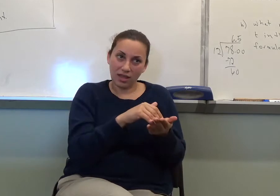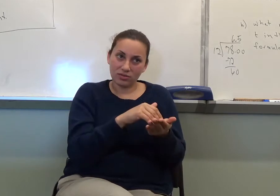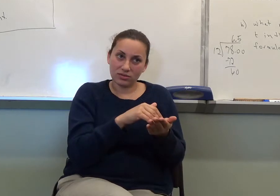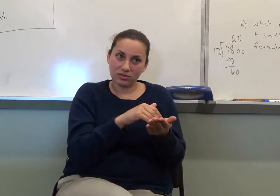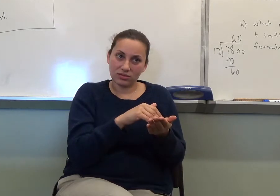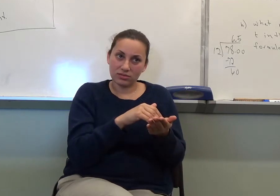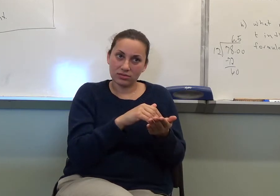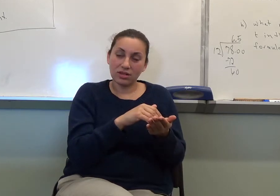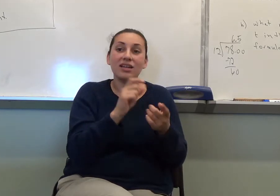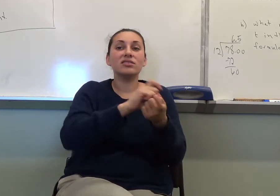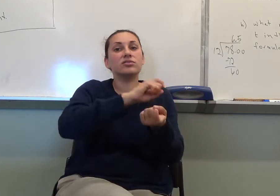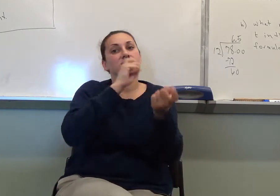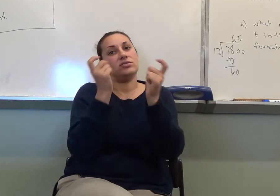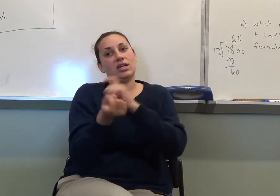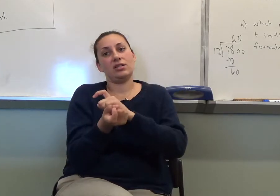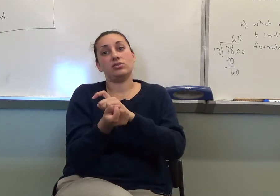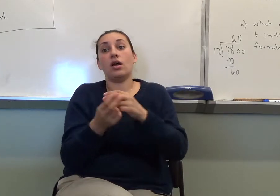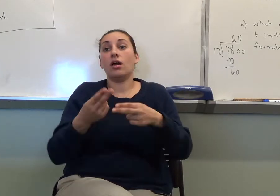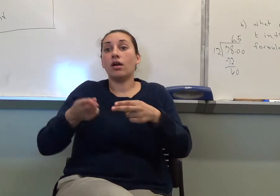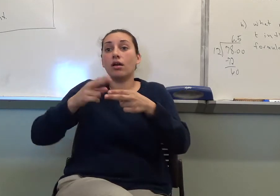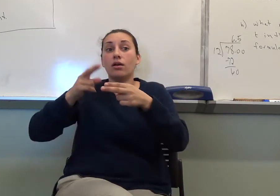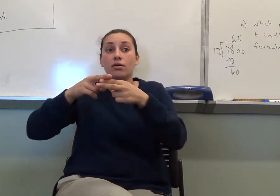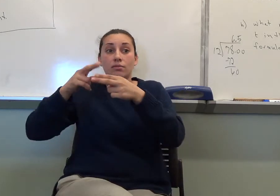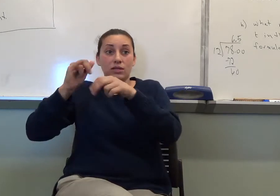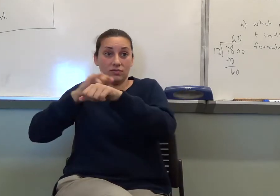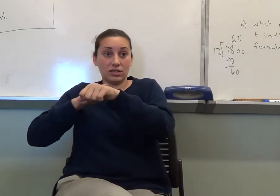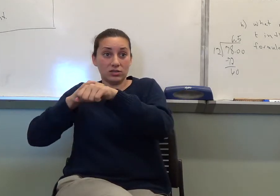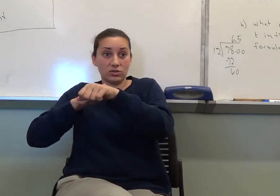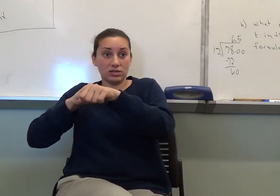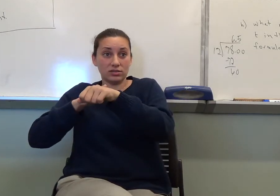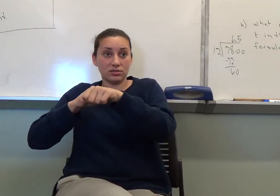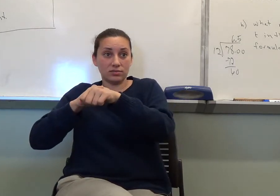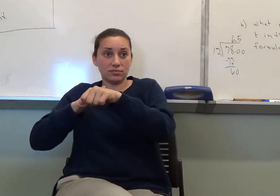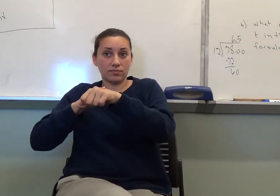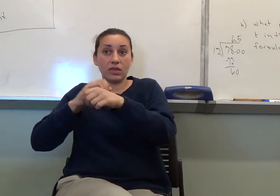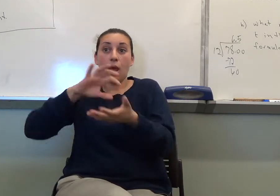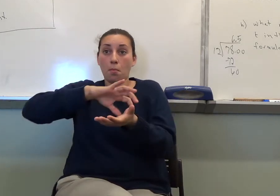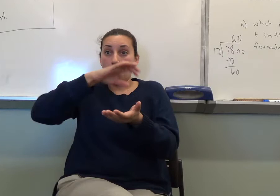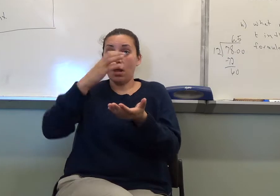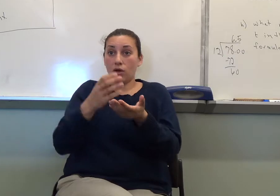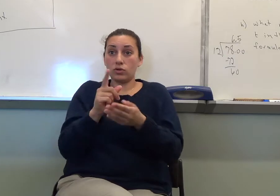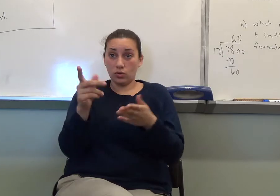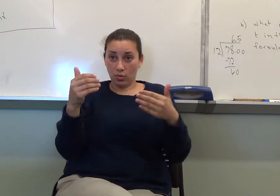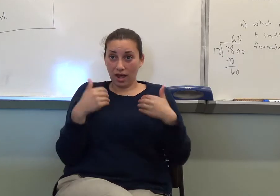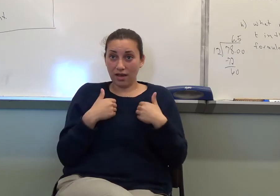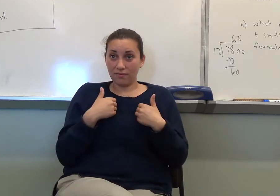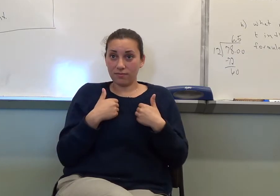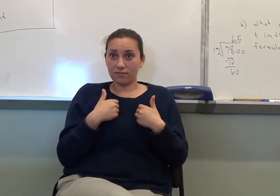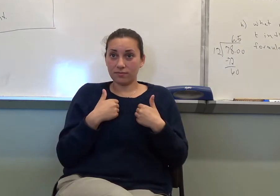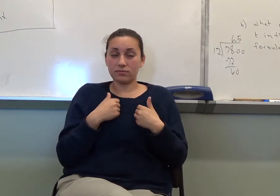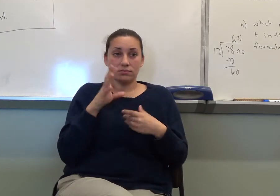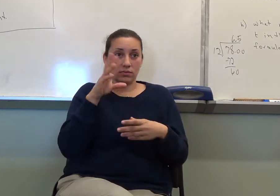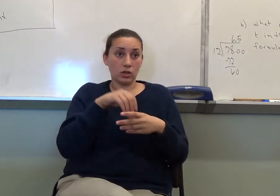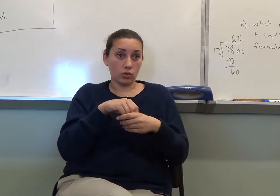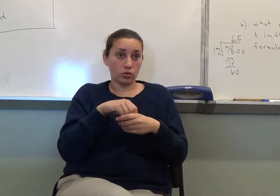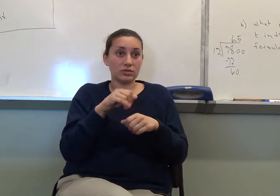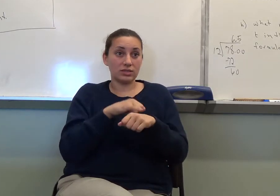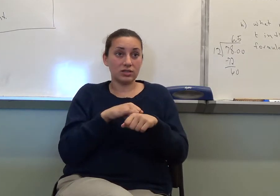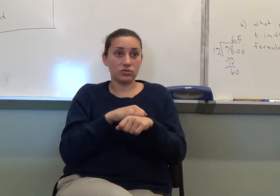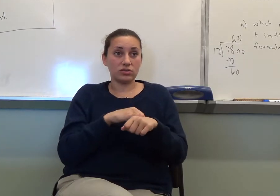when you talk about compound interest, you take the amount in the account, which includes the interest, and that